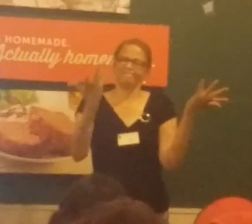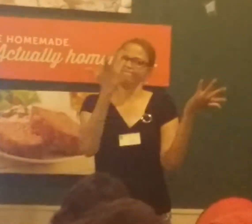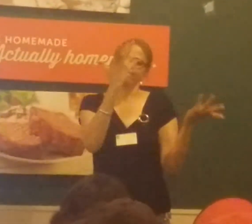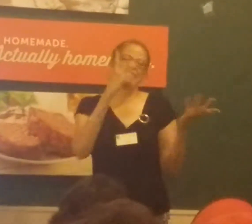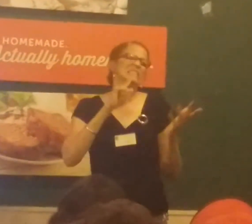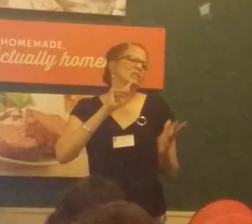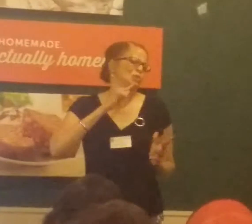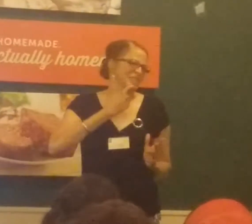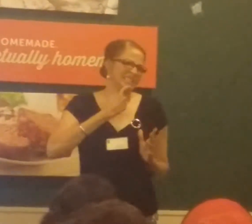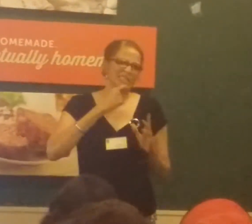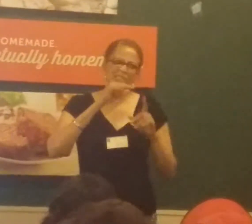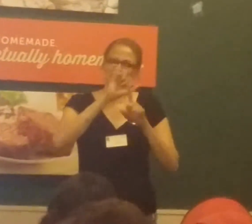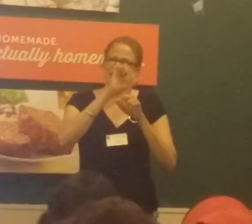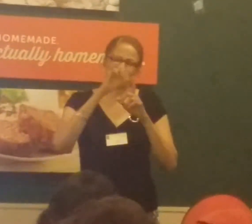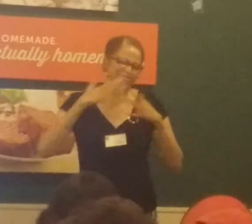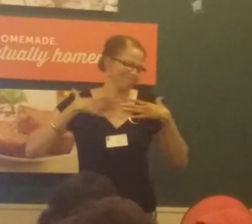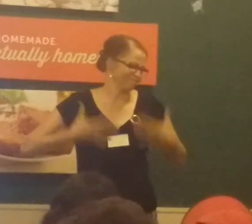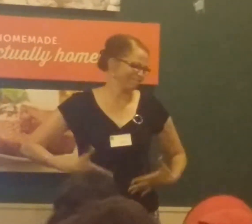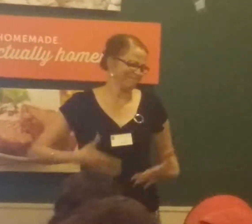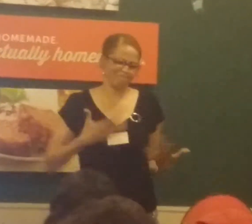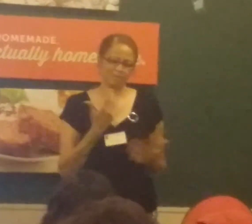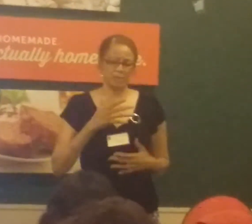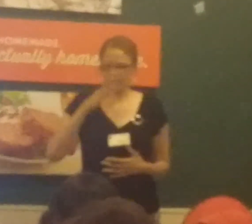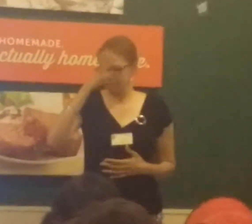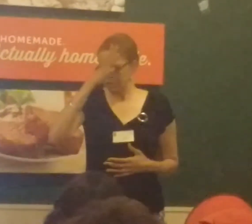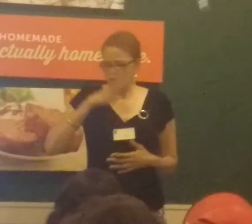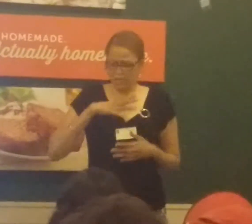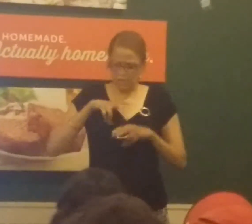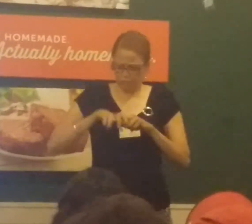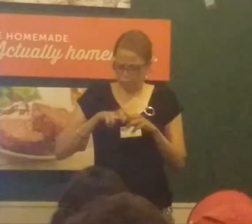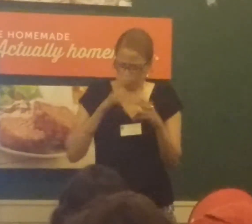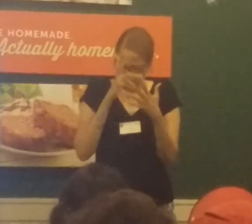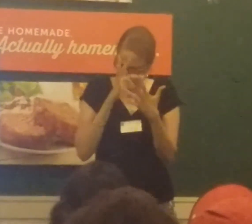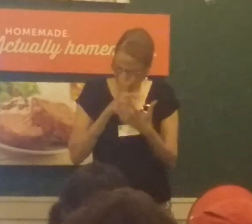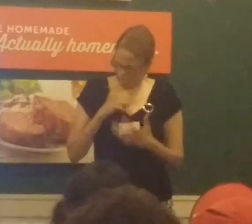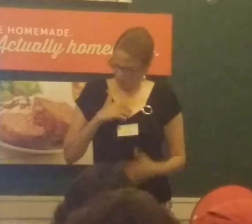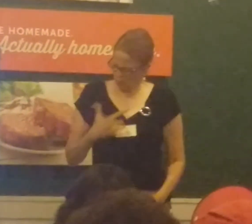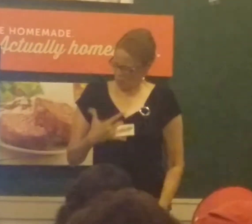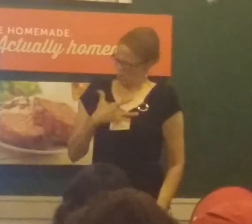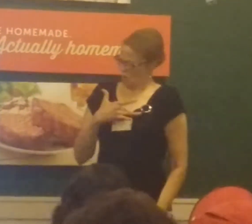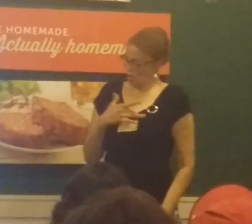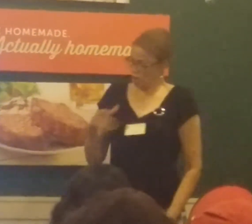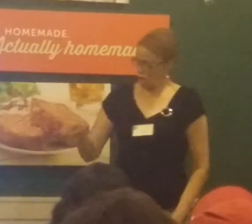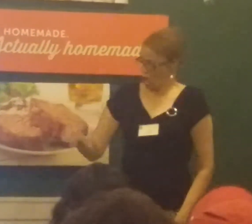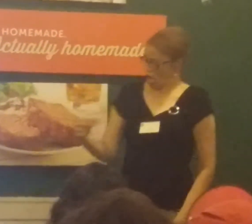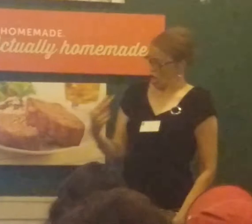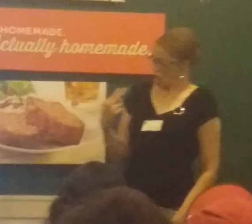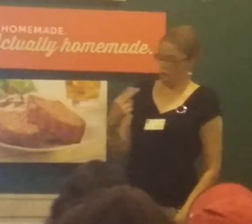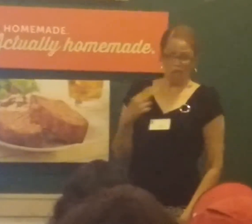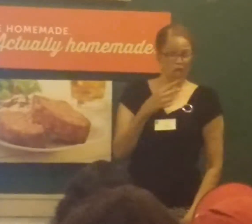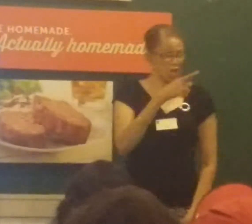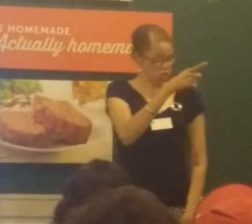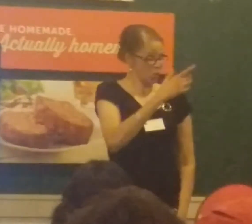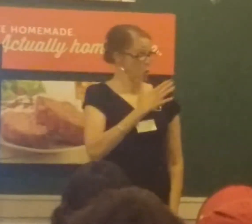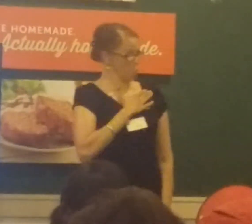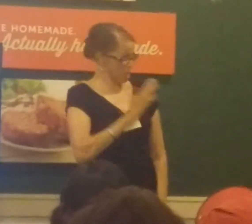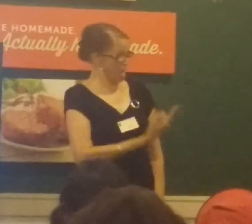50% of life. It was a real serious situation. Her body was deteriorating, and it was so sad. And when she looked at me, she